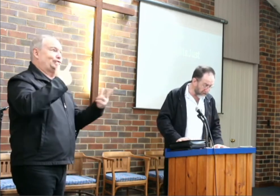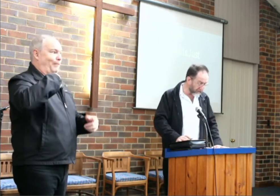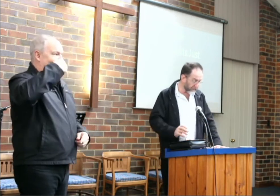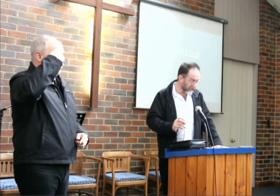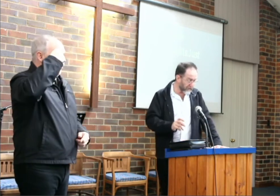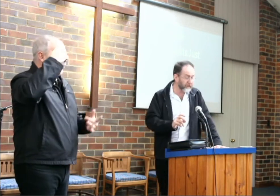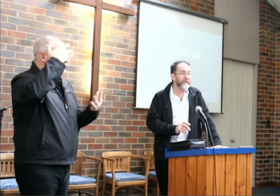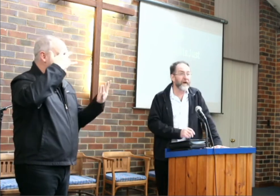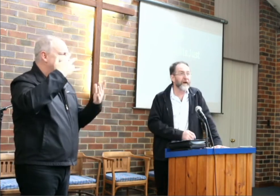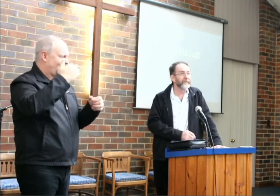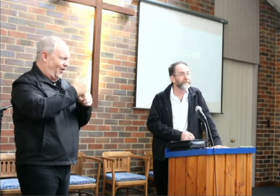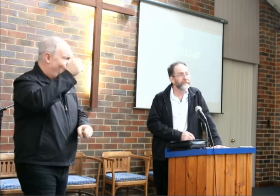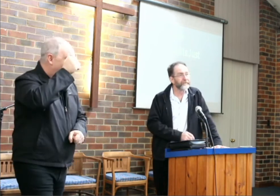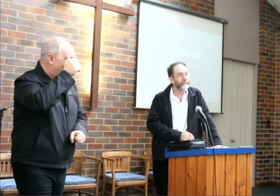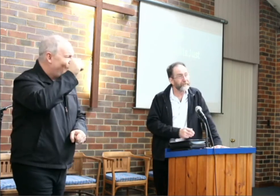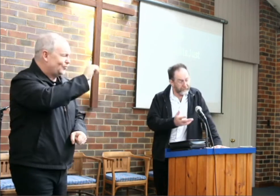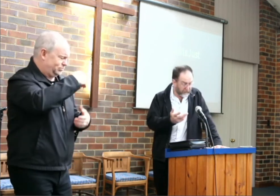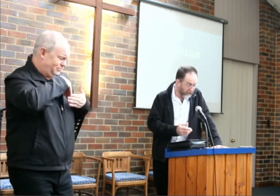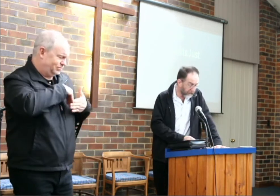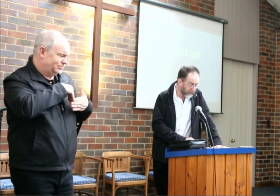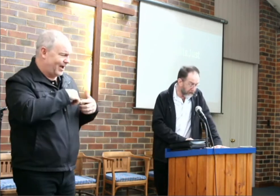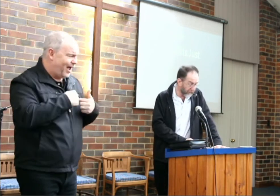God knows the secrets of your heart.